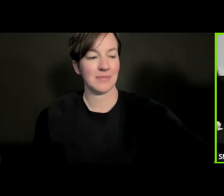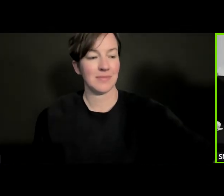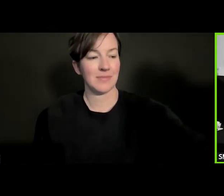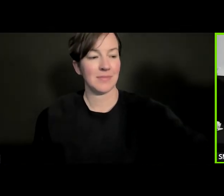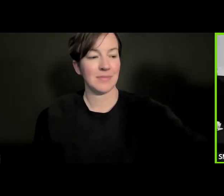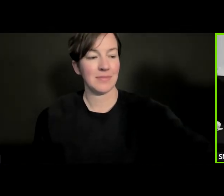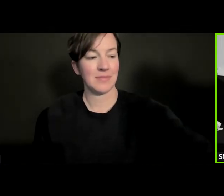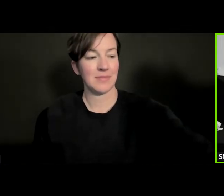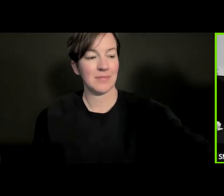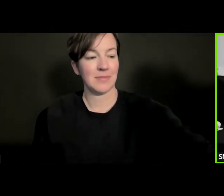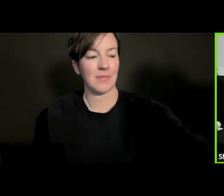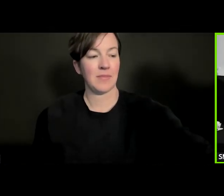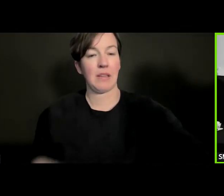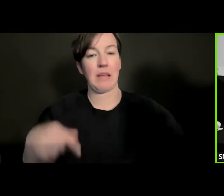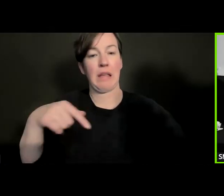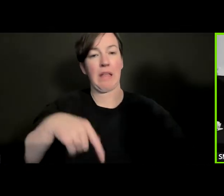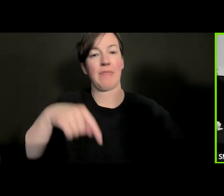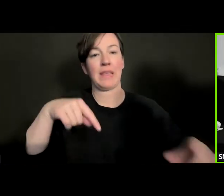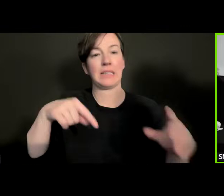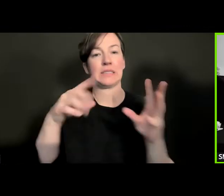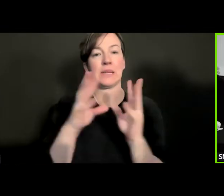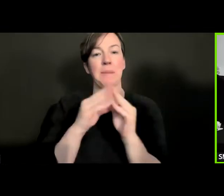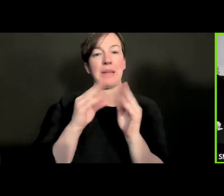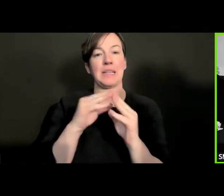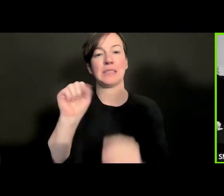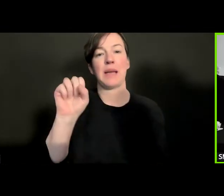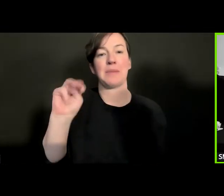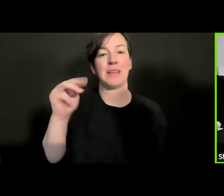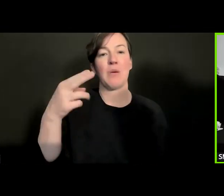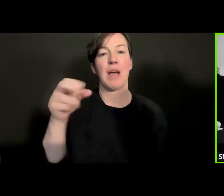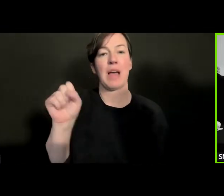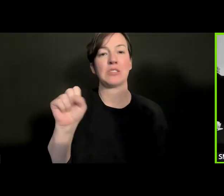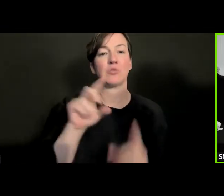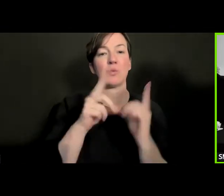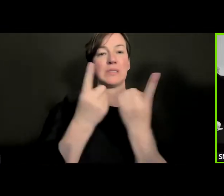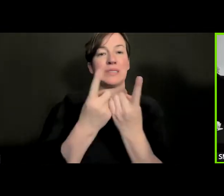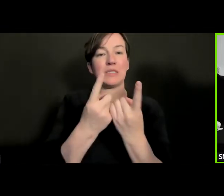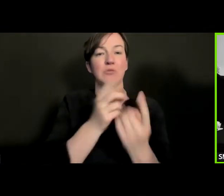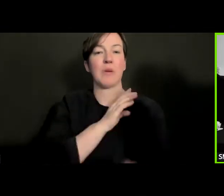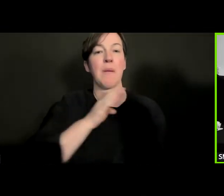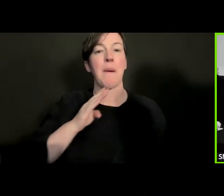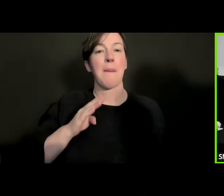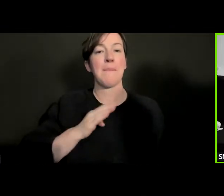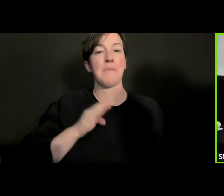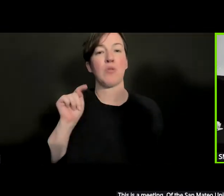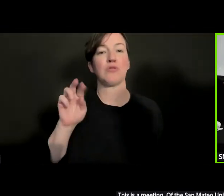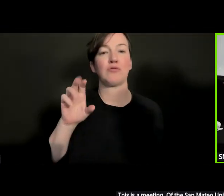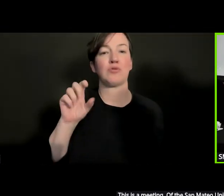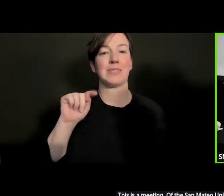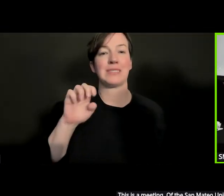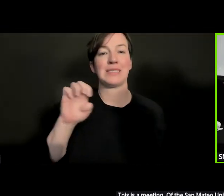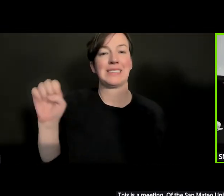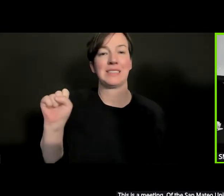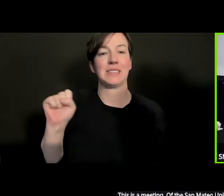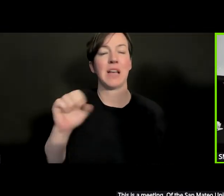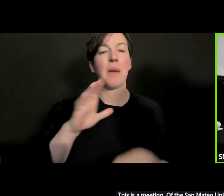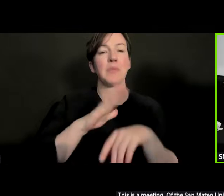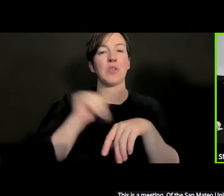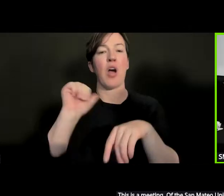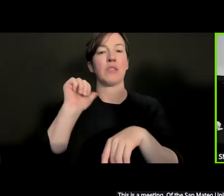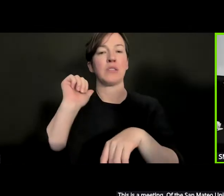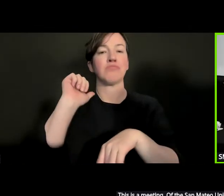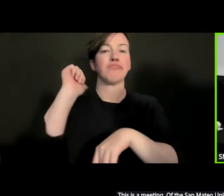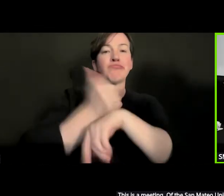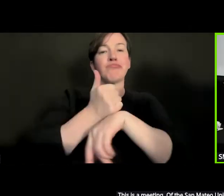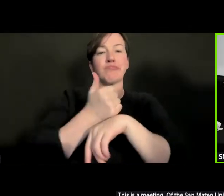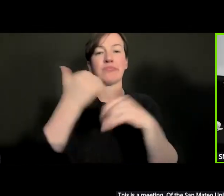This is a meeting of the San Mateo Union High School District Board of Trustees. I am calling the open session to order.